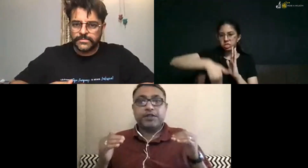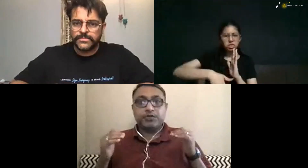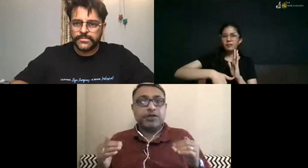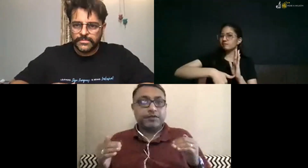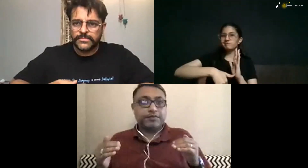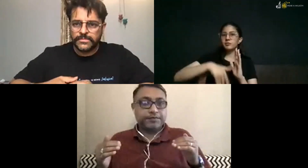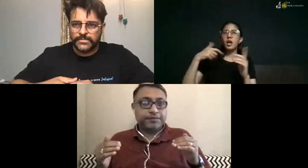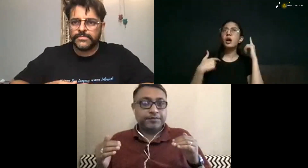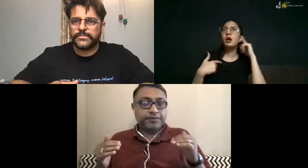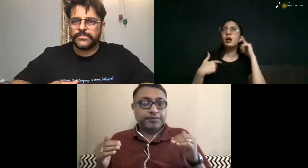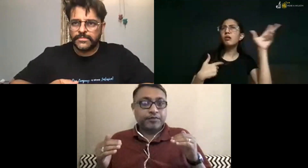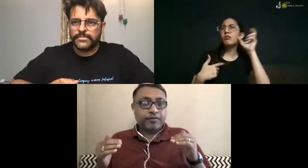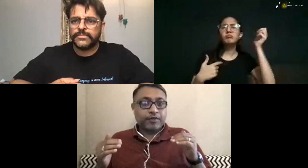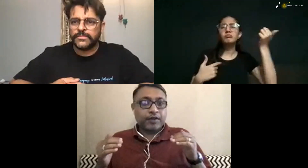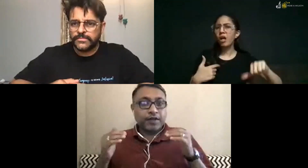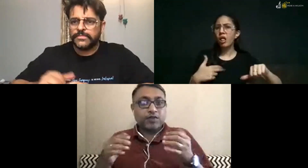ability to hear,